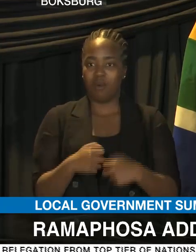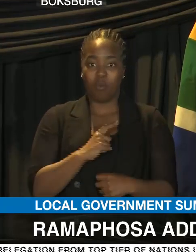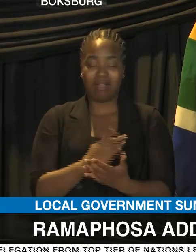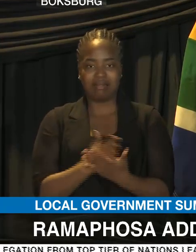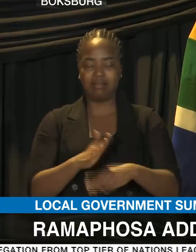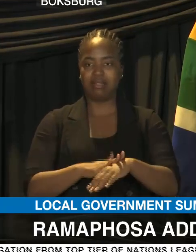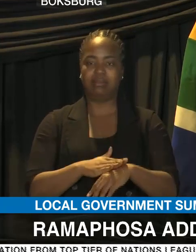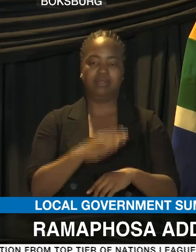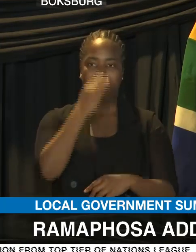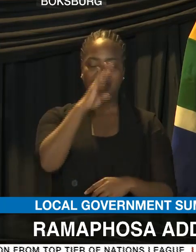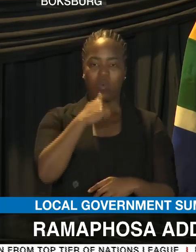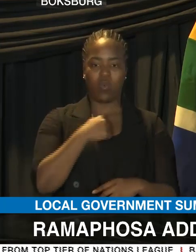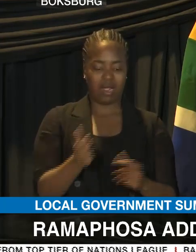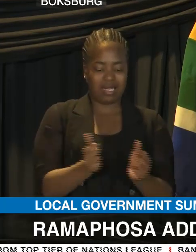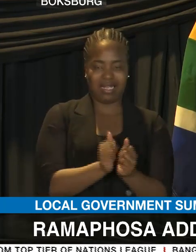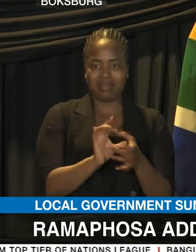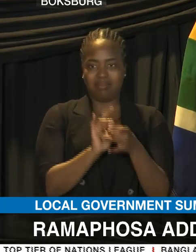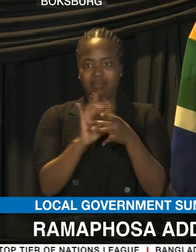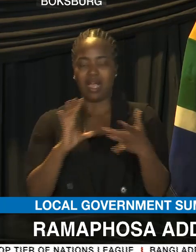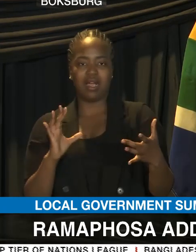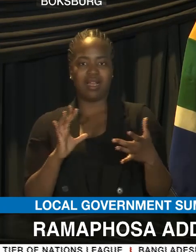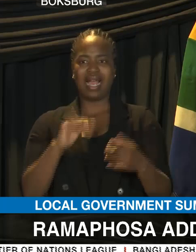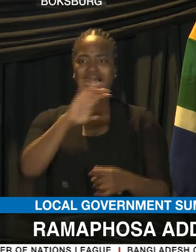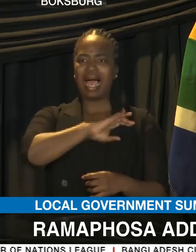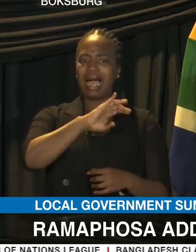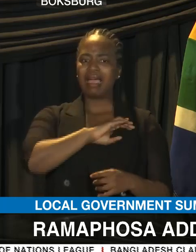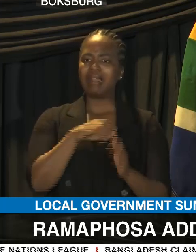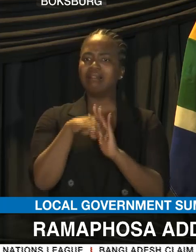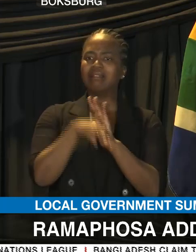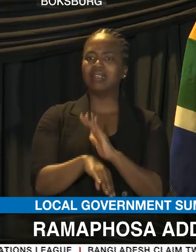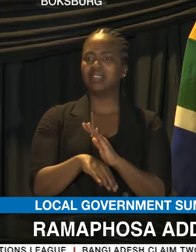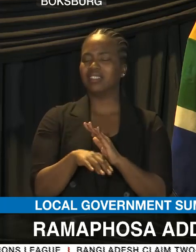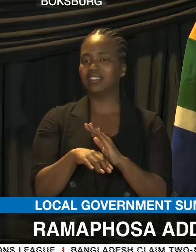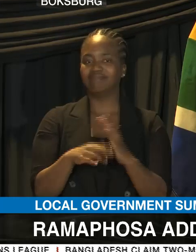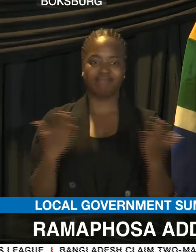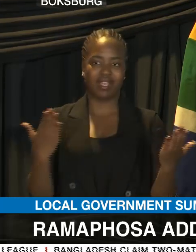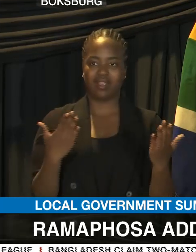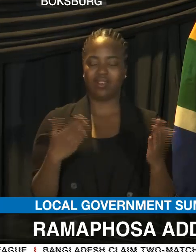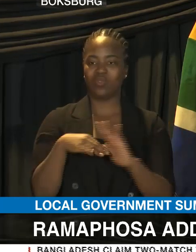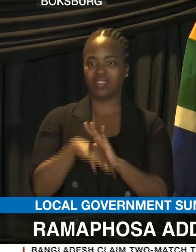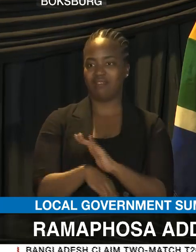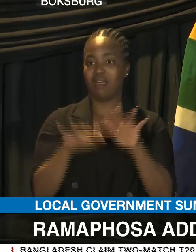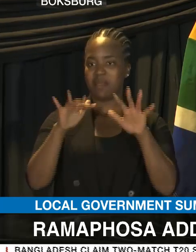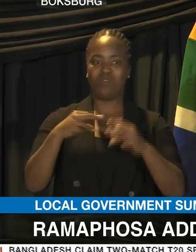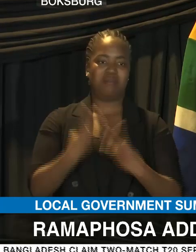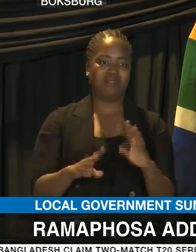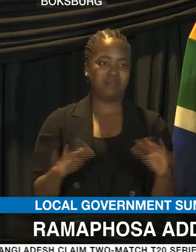this other business, suppliers lose their clients, and the local economy